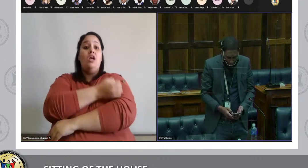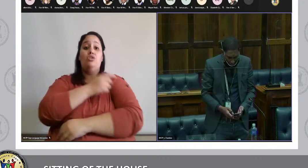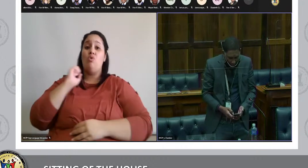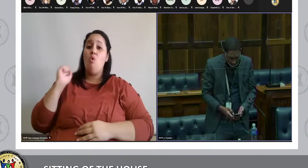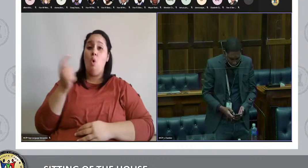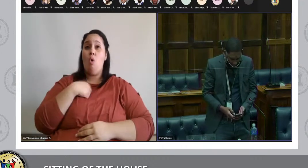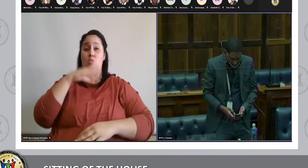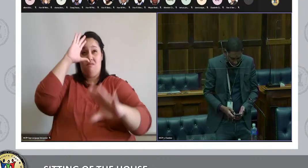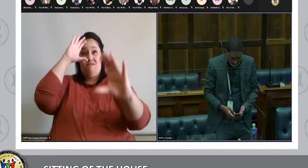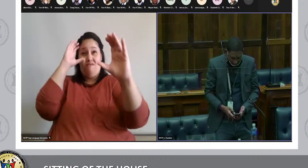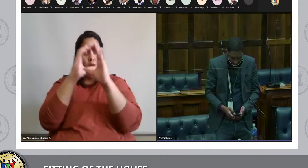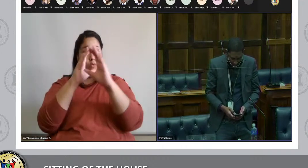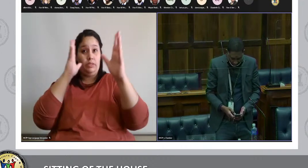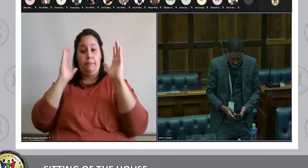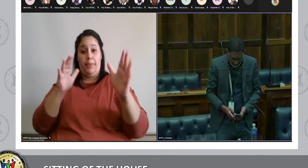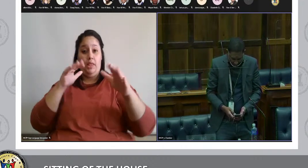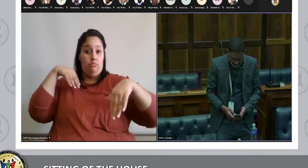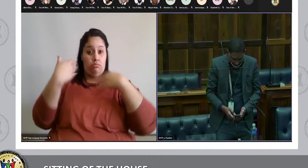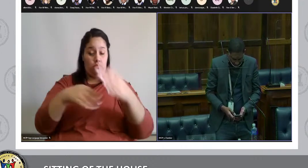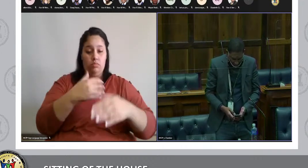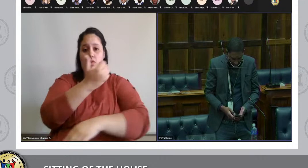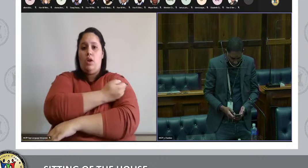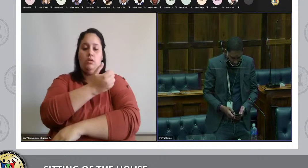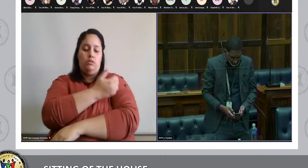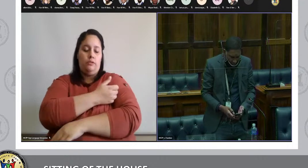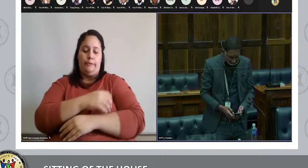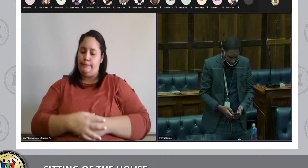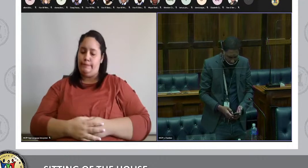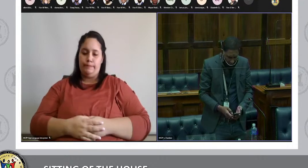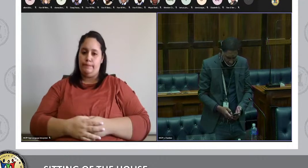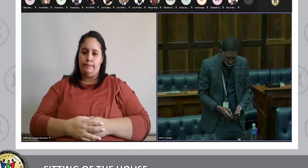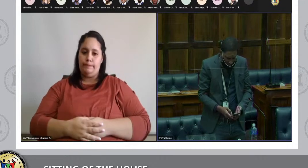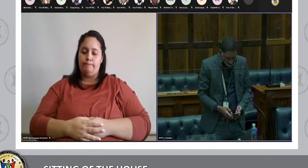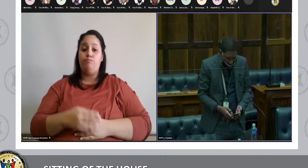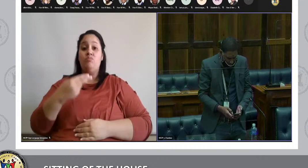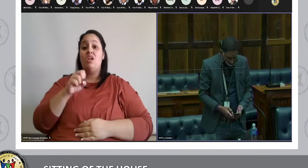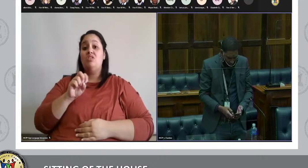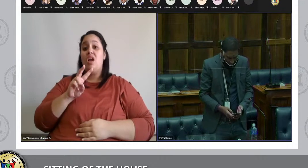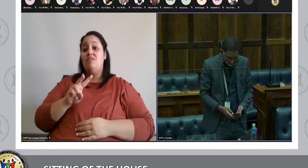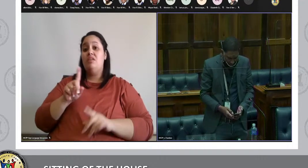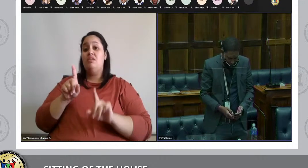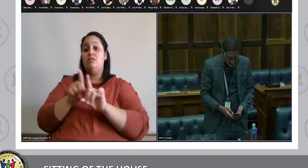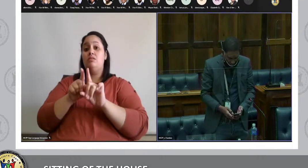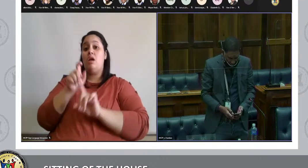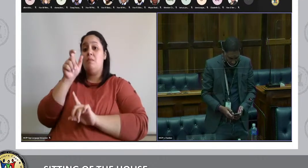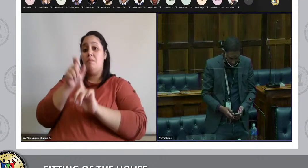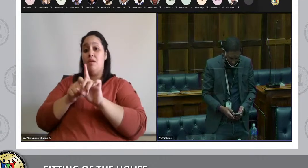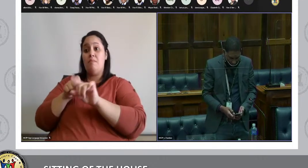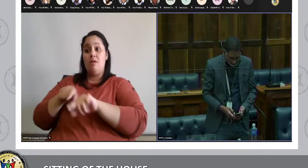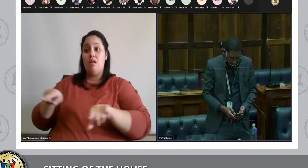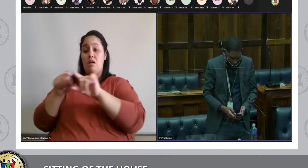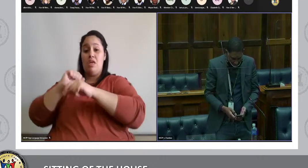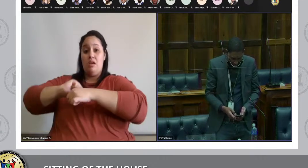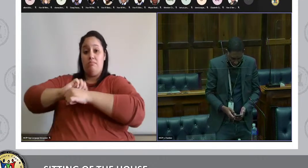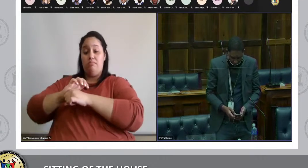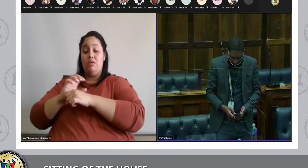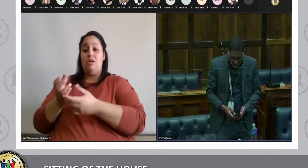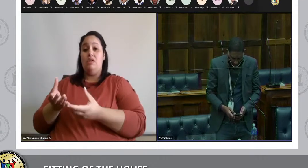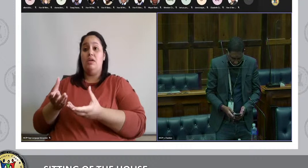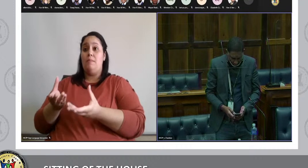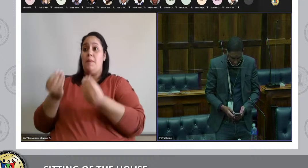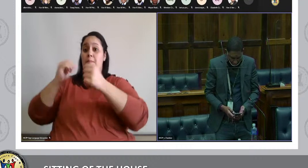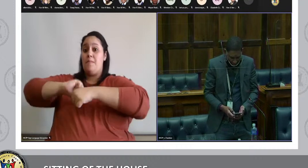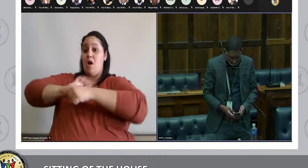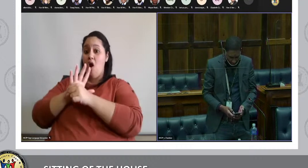only on rolling out the vaccines. Like HIV, people who are infected with COVID